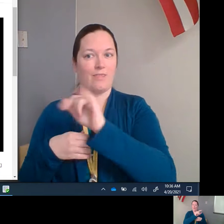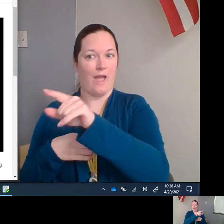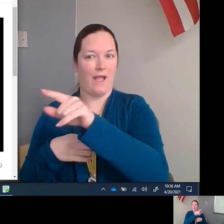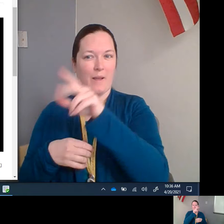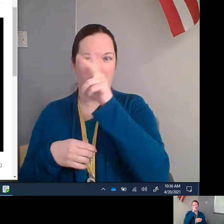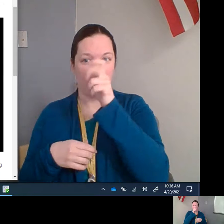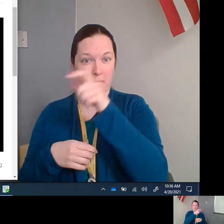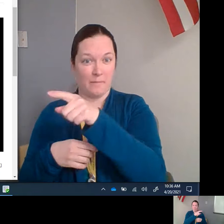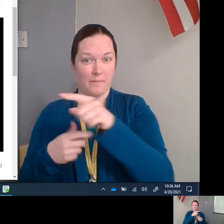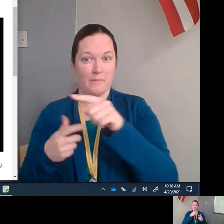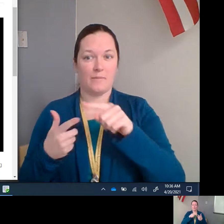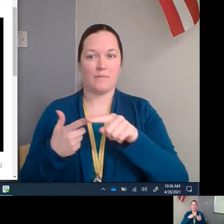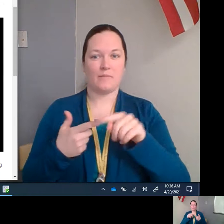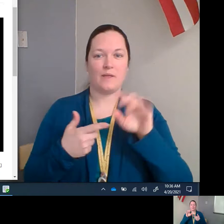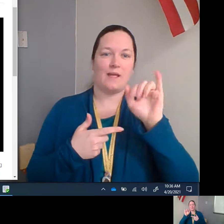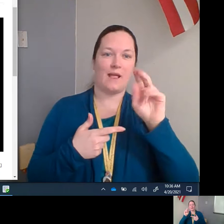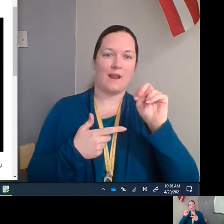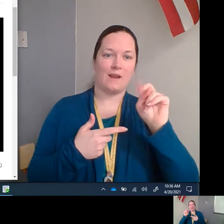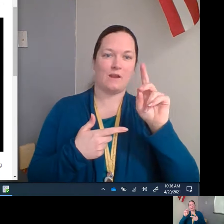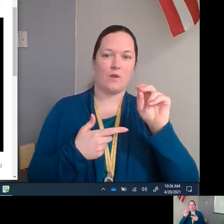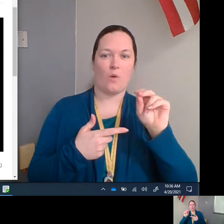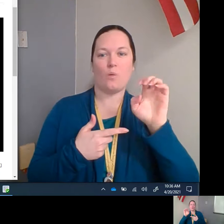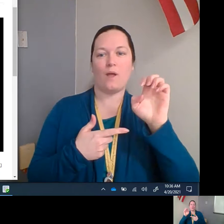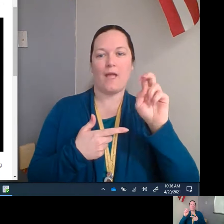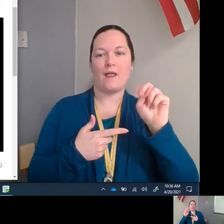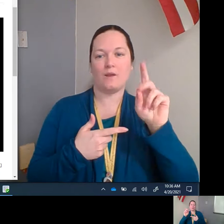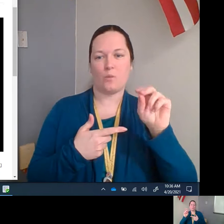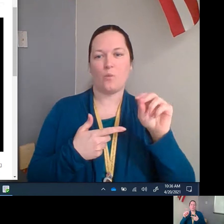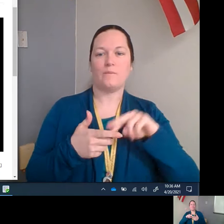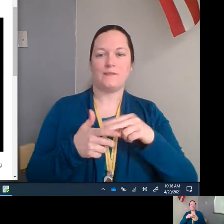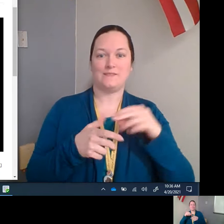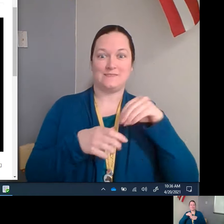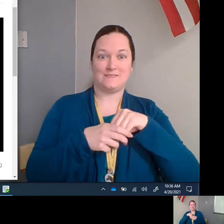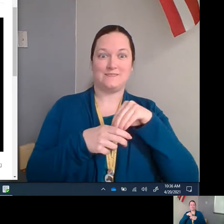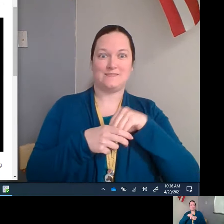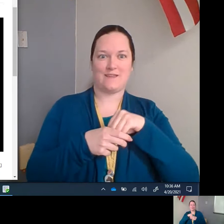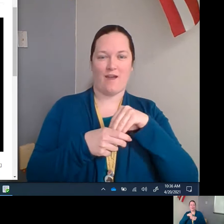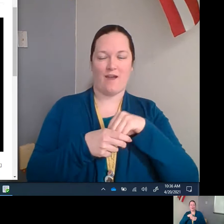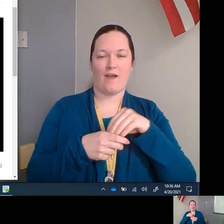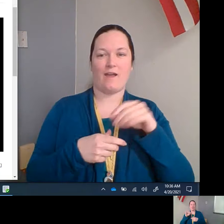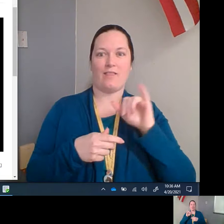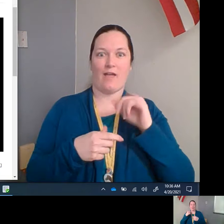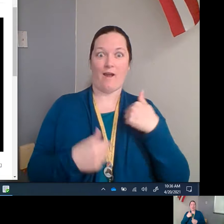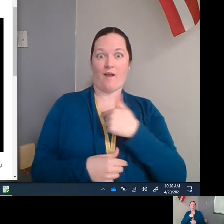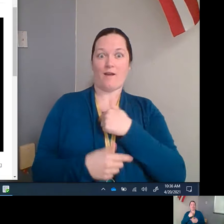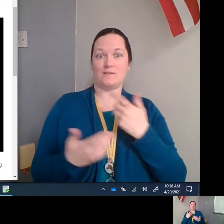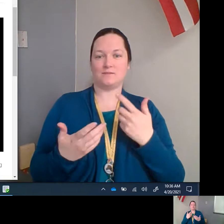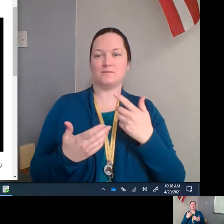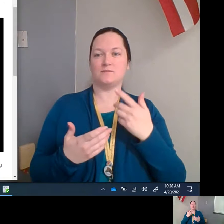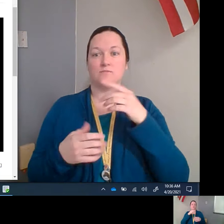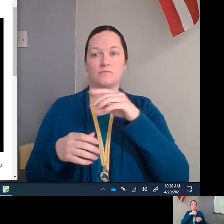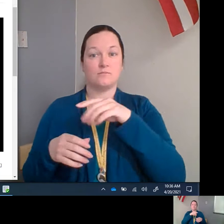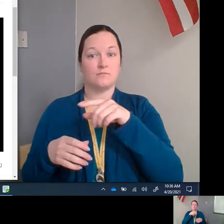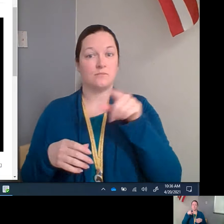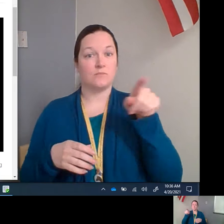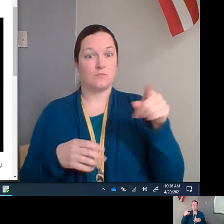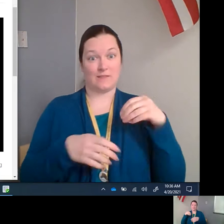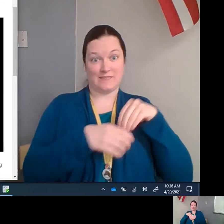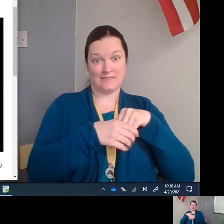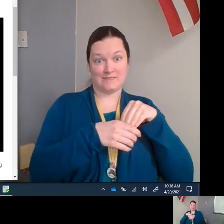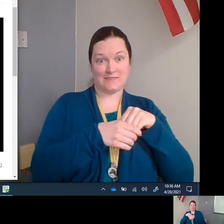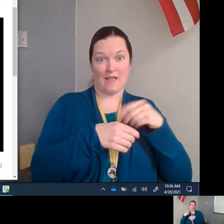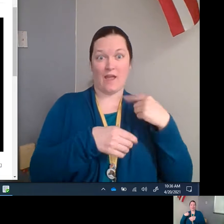endoskeleton. That's like us, we have our skeleton on the inside. One great thing about an endoskeleton is it can actually support greater weight. That's why we can get